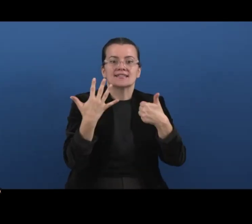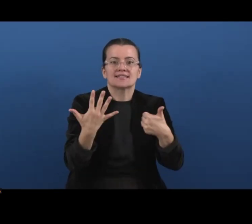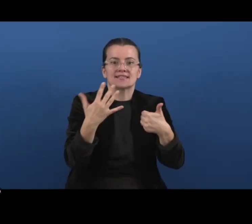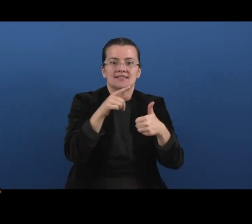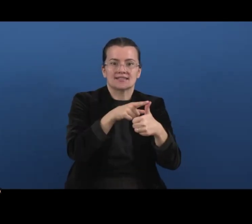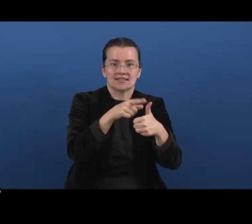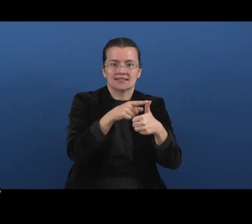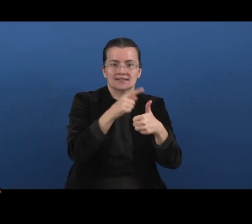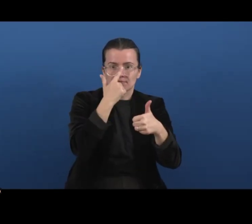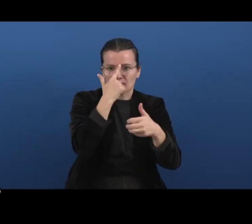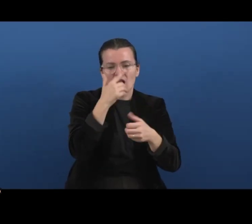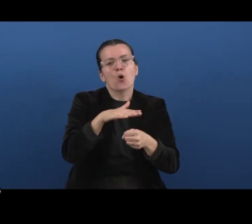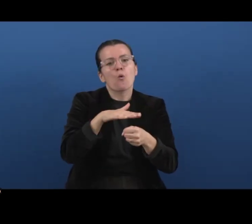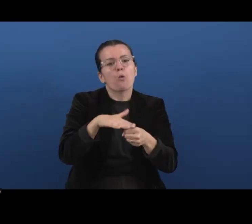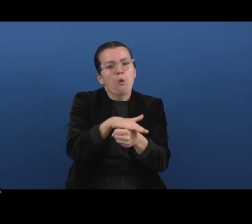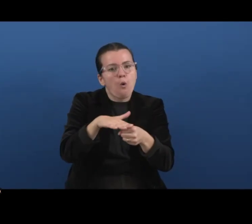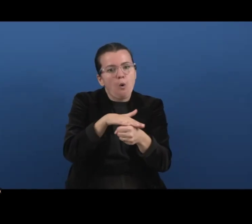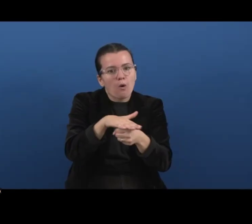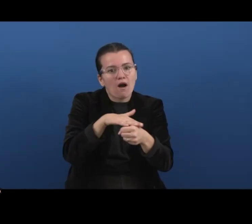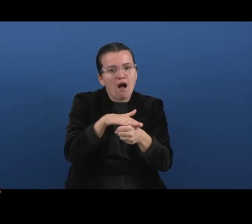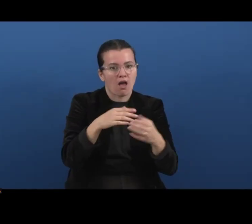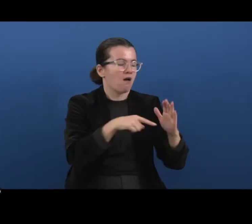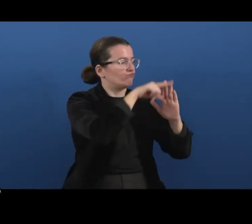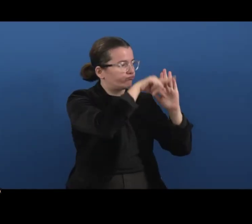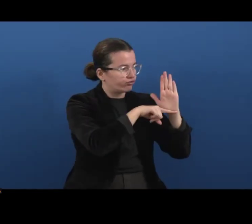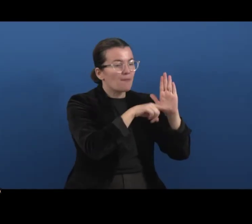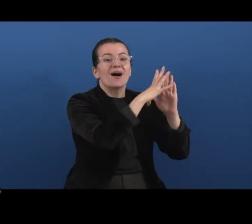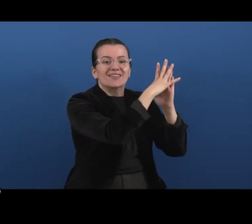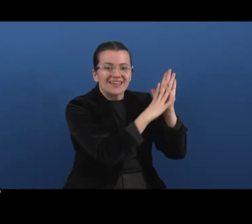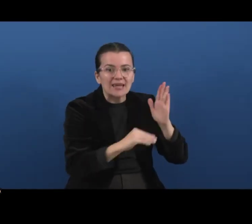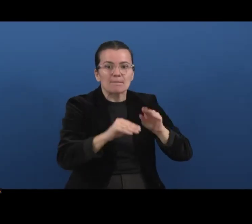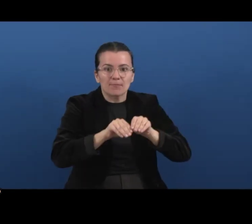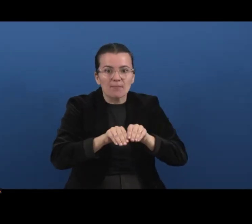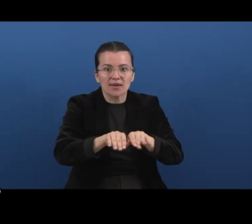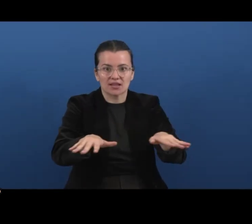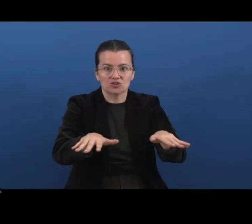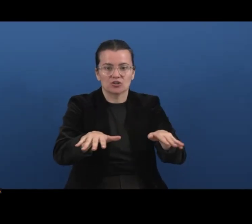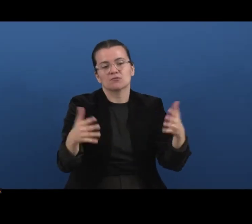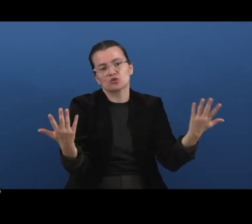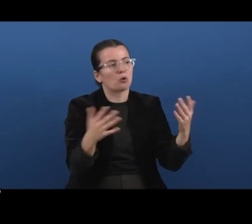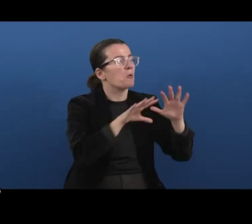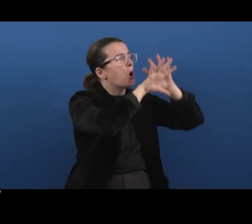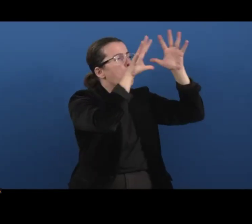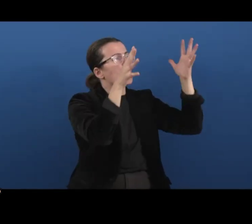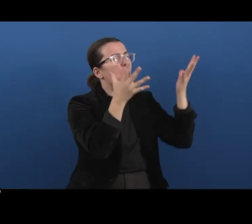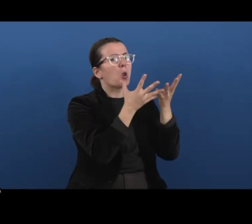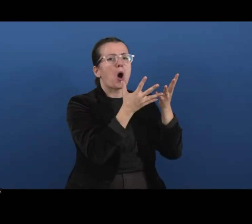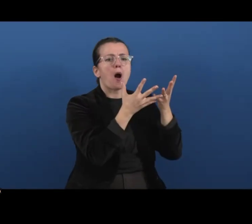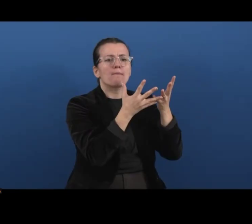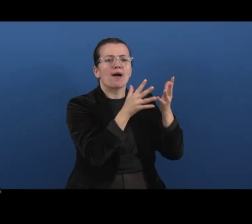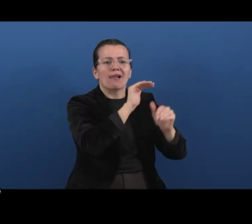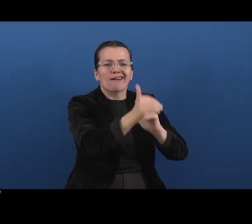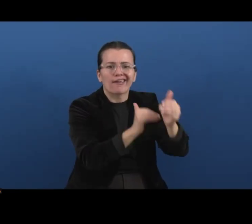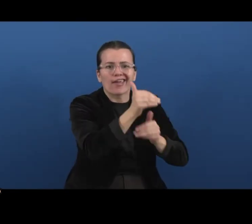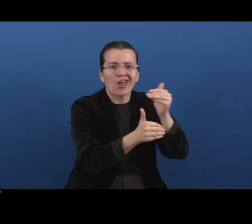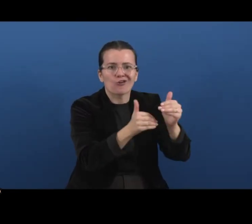sound policies. So the effectiveness of implementation of global care policies often varies by country